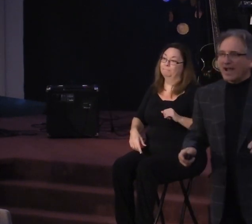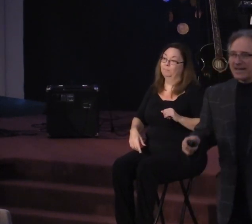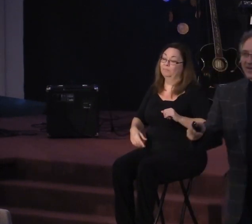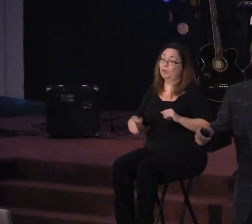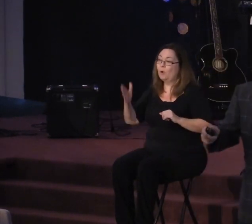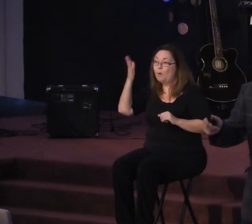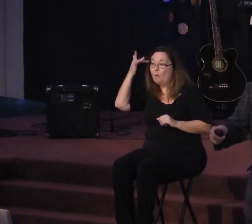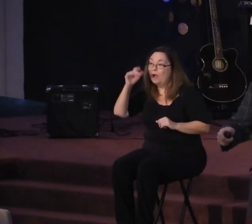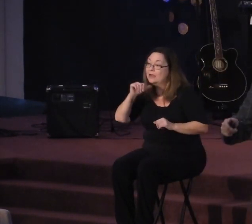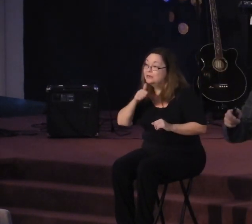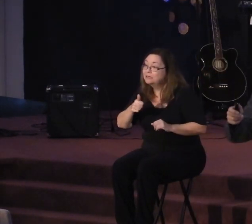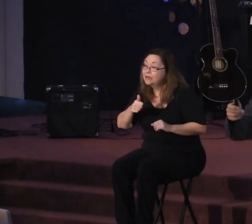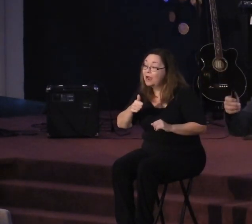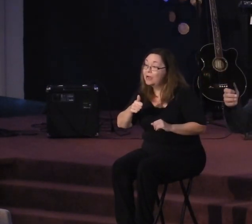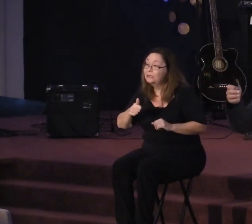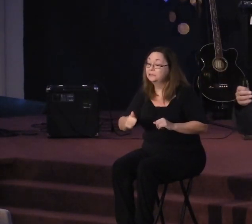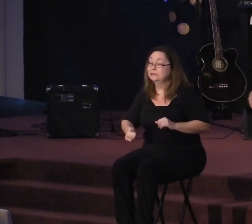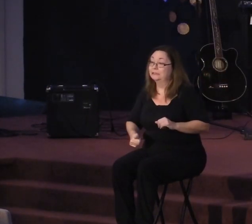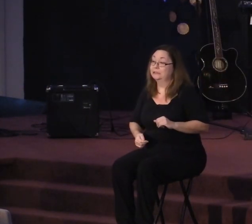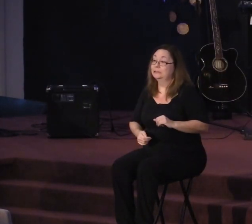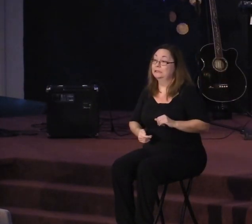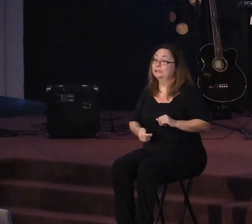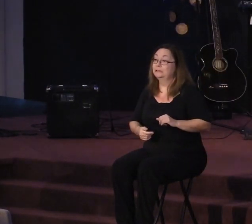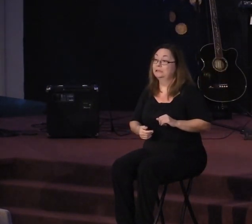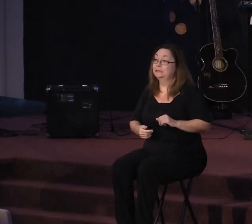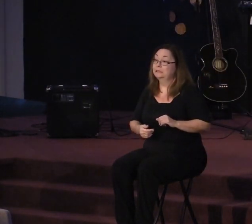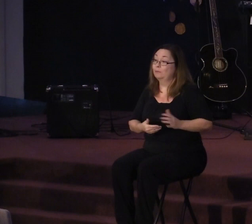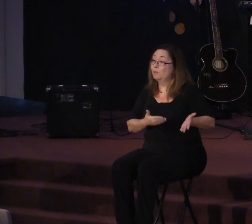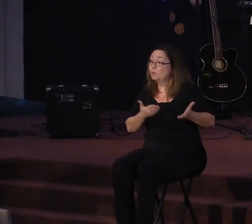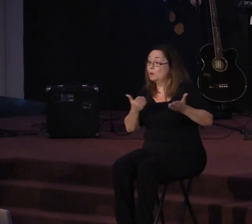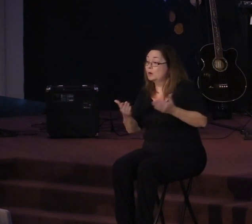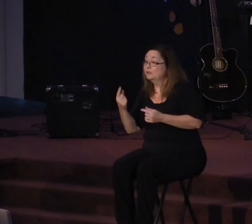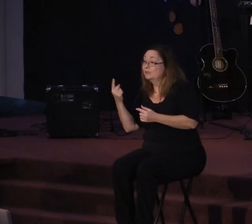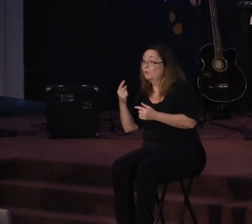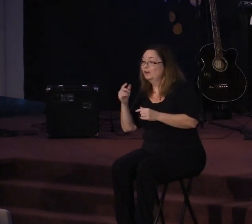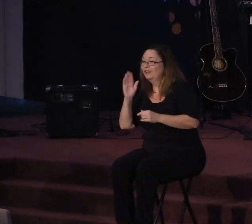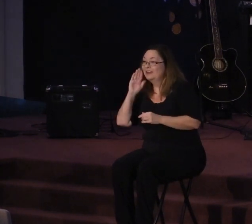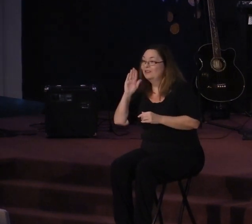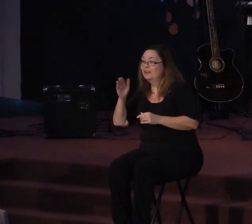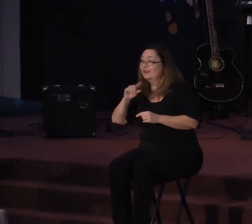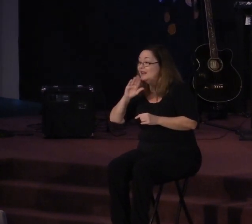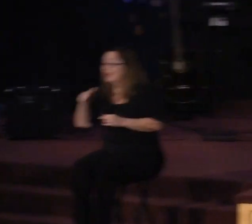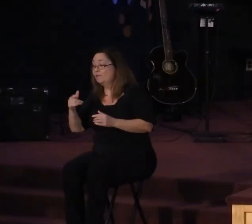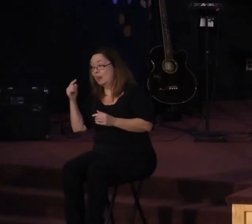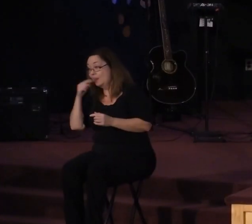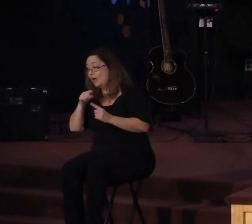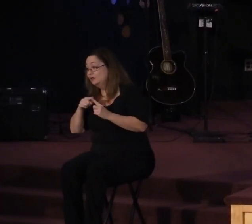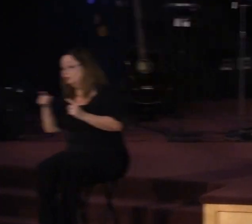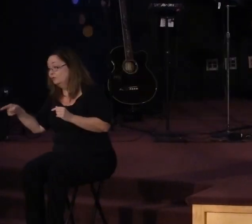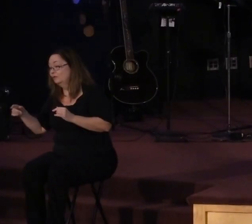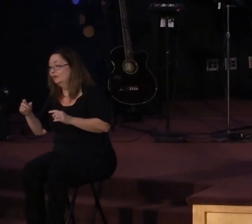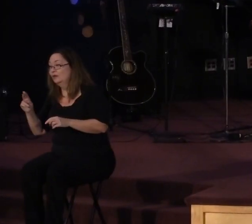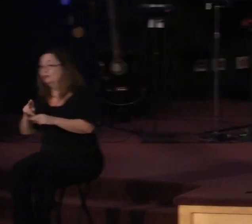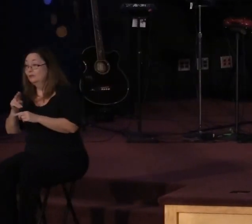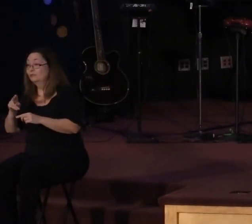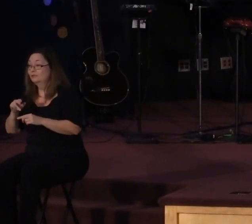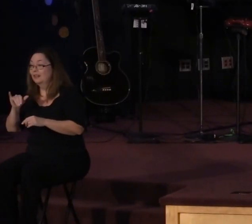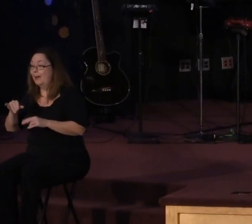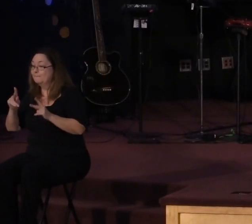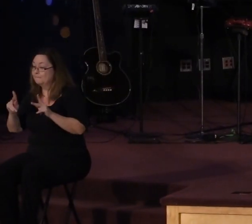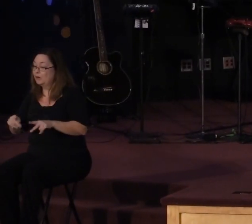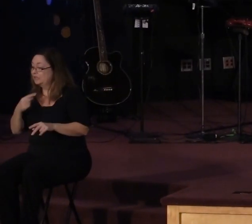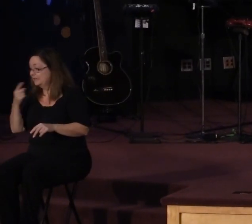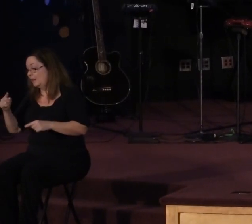So why not take someone who will never lie to you and then use that person to tell them about